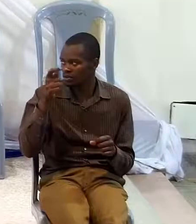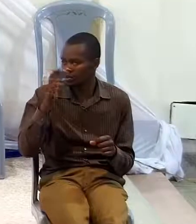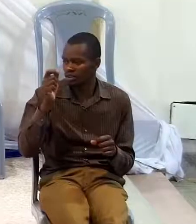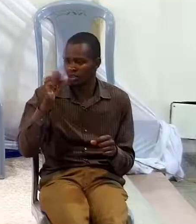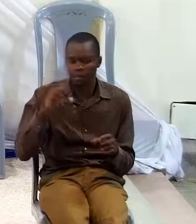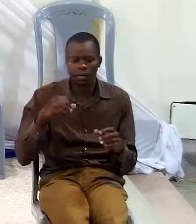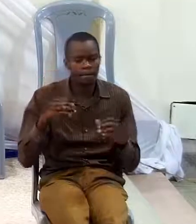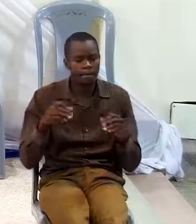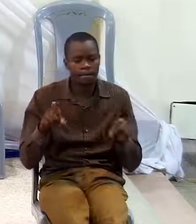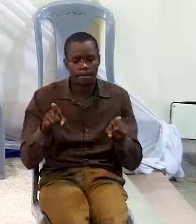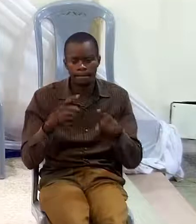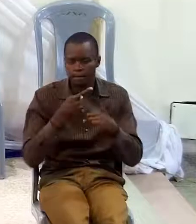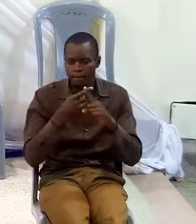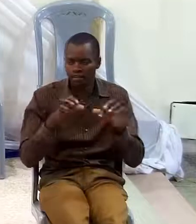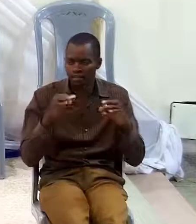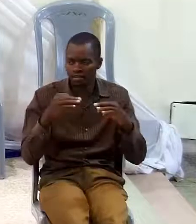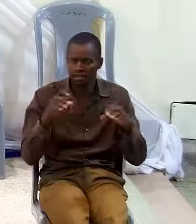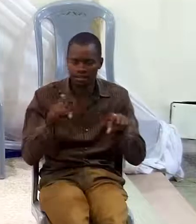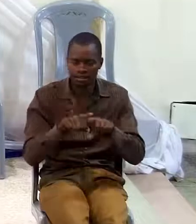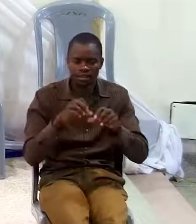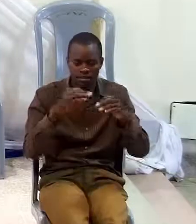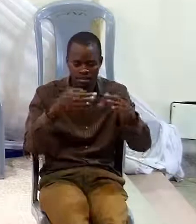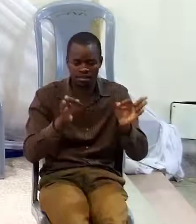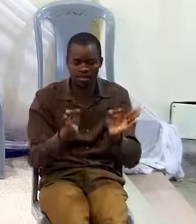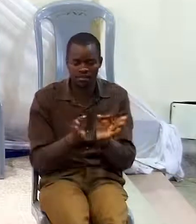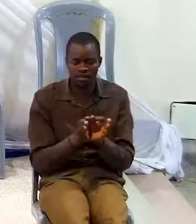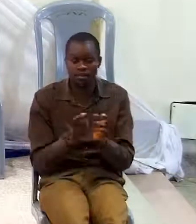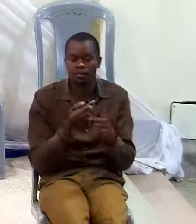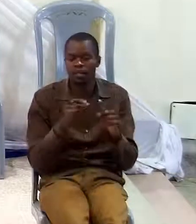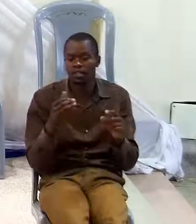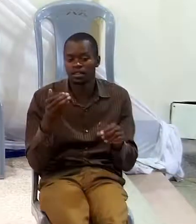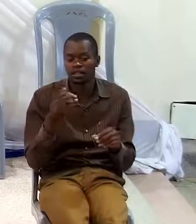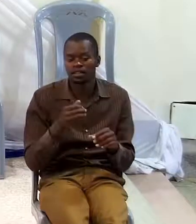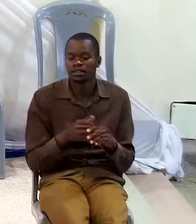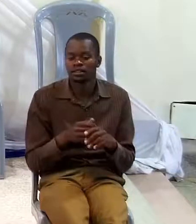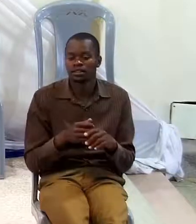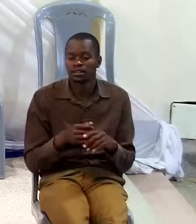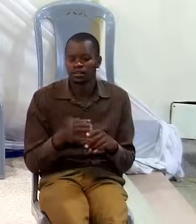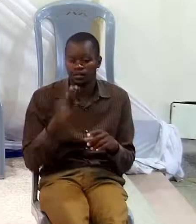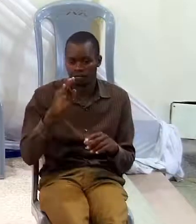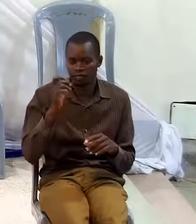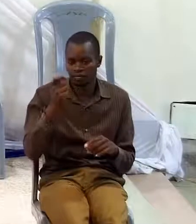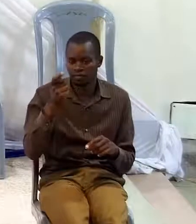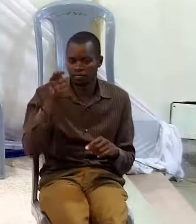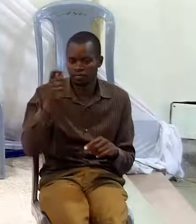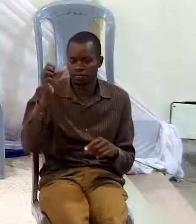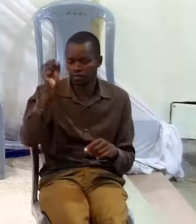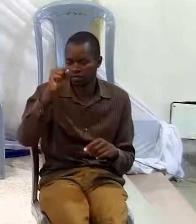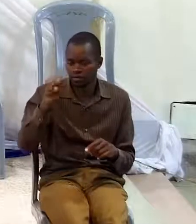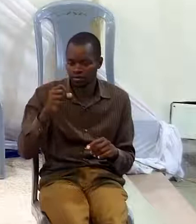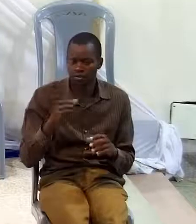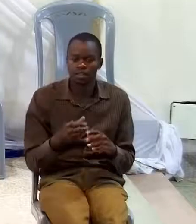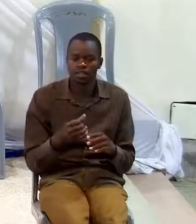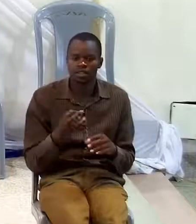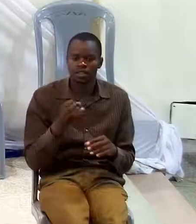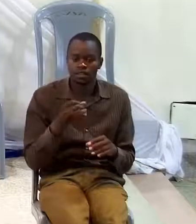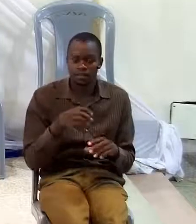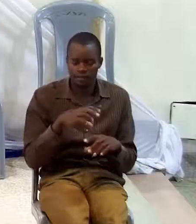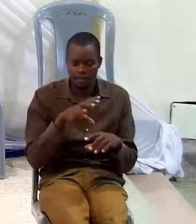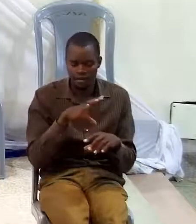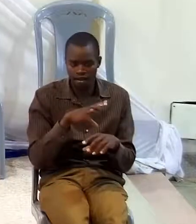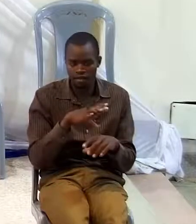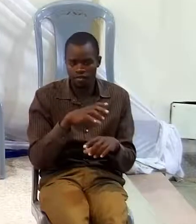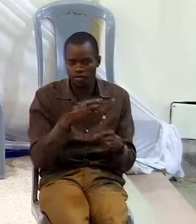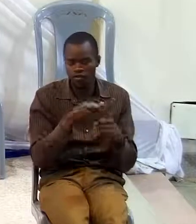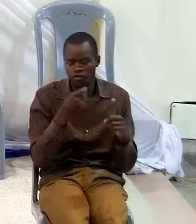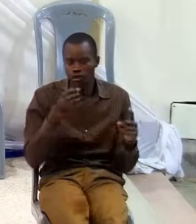cholesterol, the cholesterol is obtainable from animal fats,